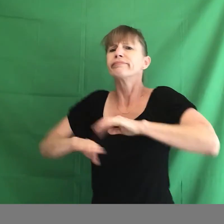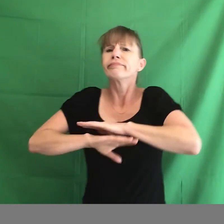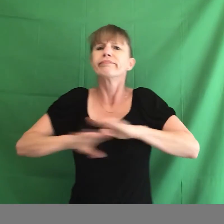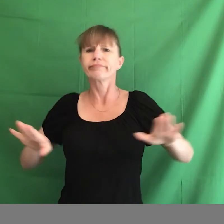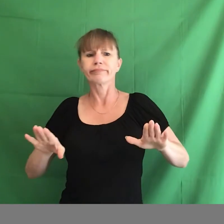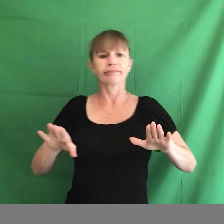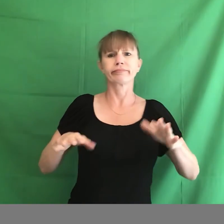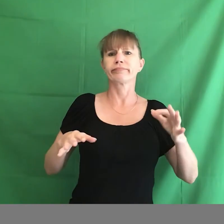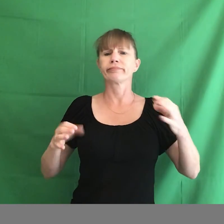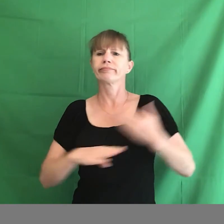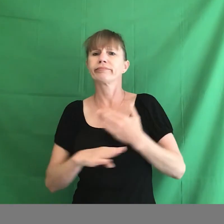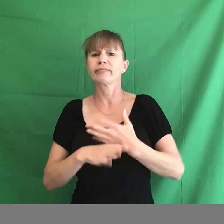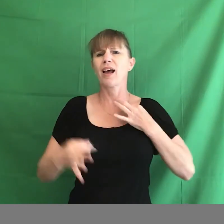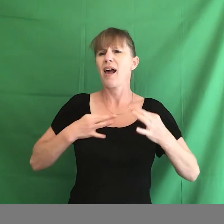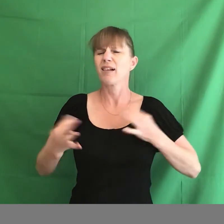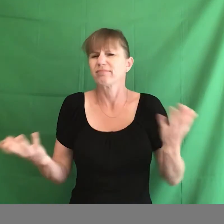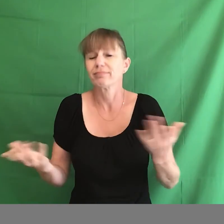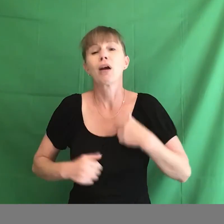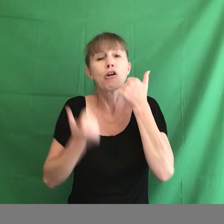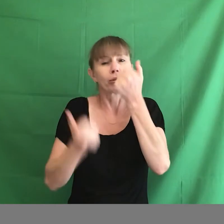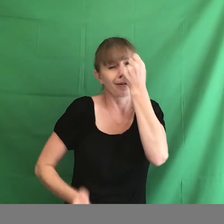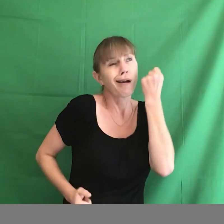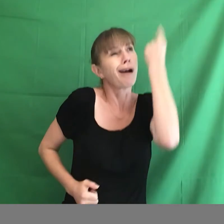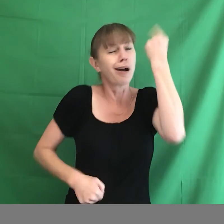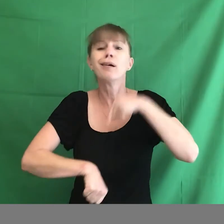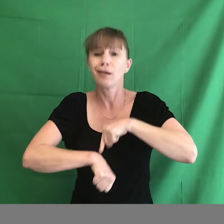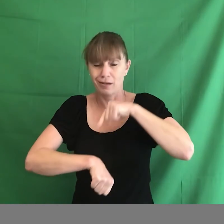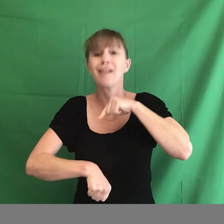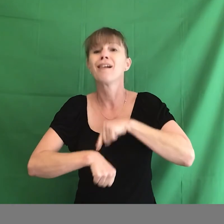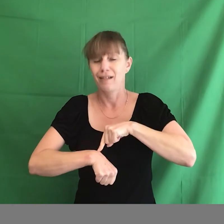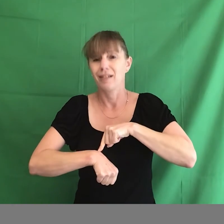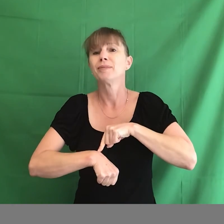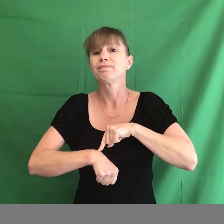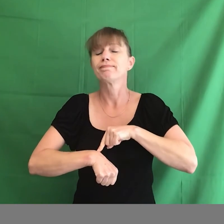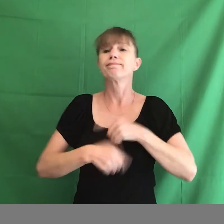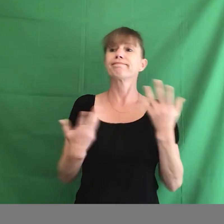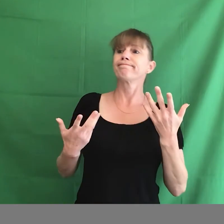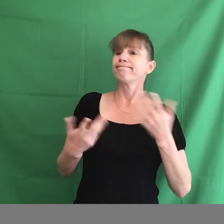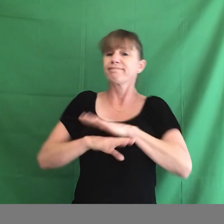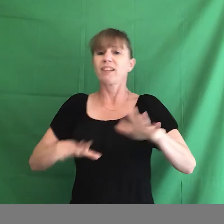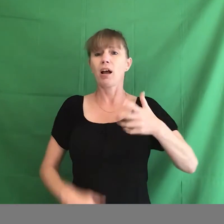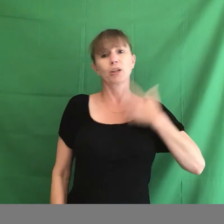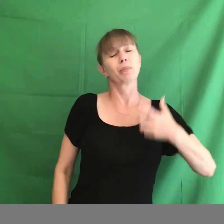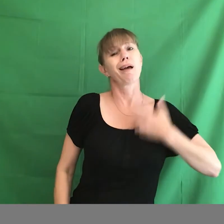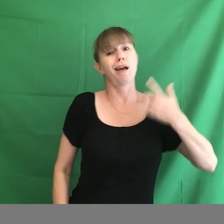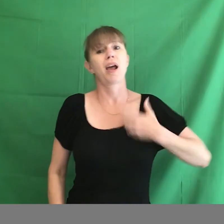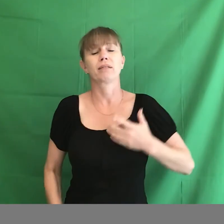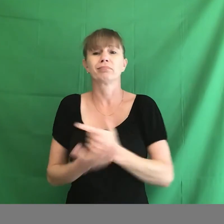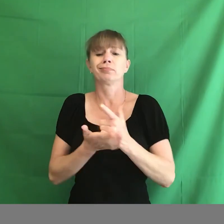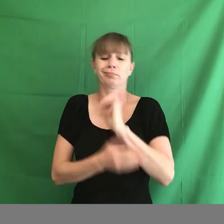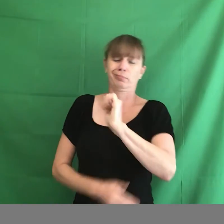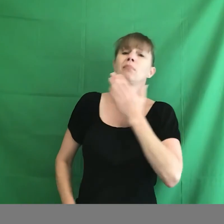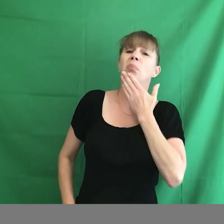not a weird act, just a good idea at the time. We'll not complain about